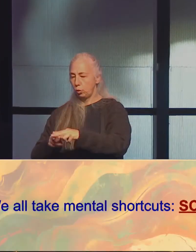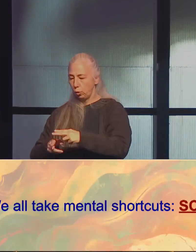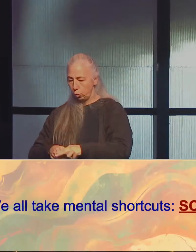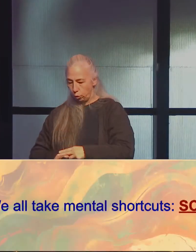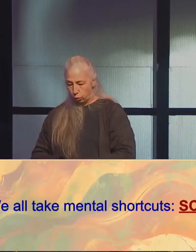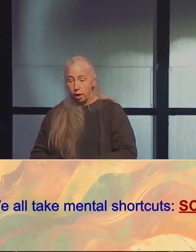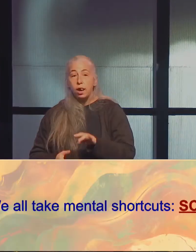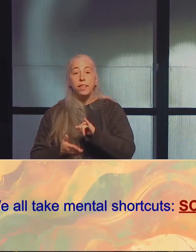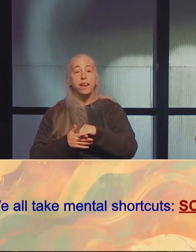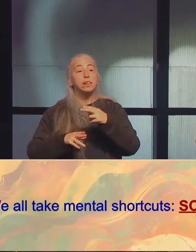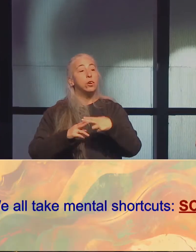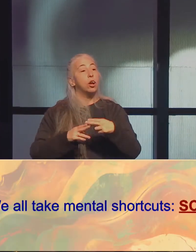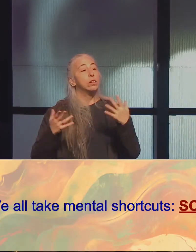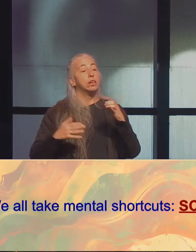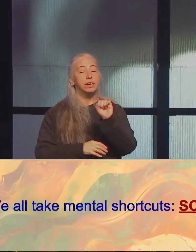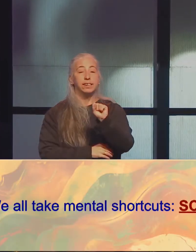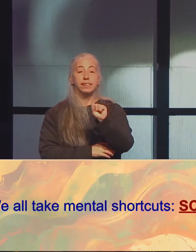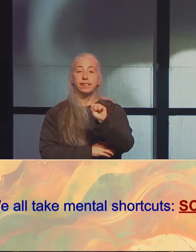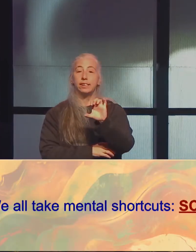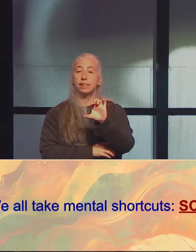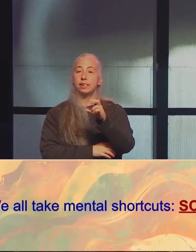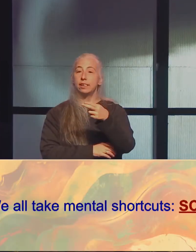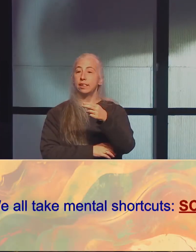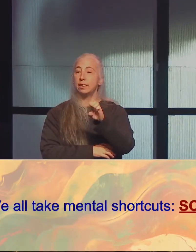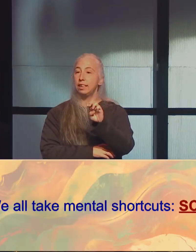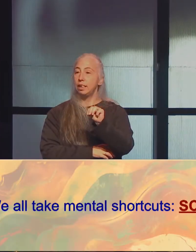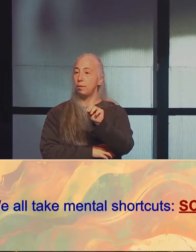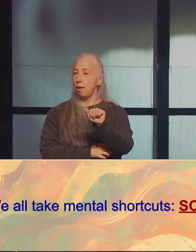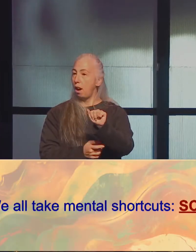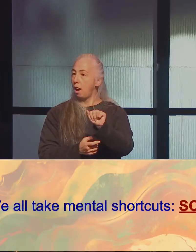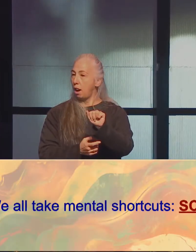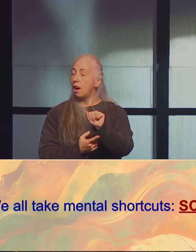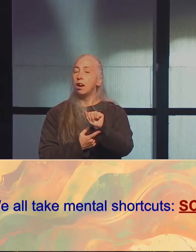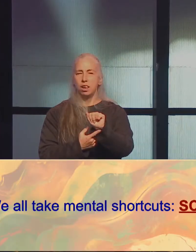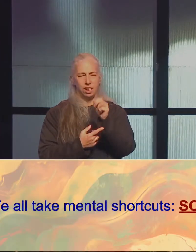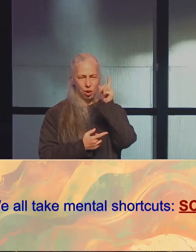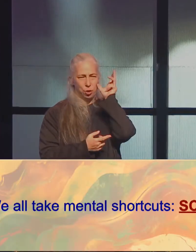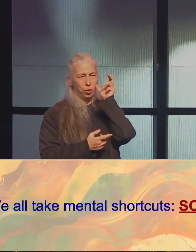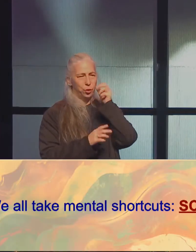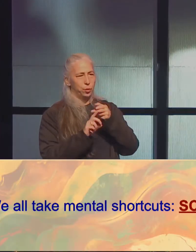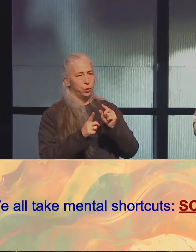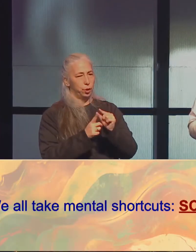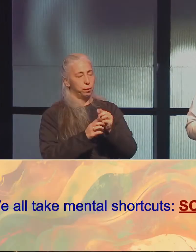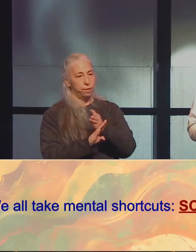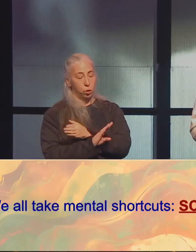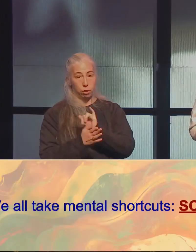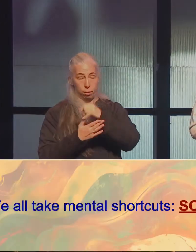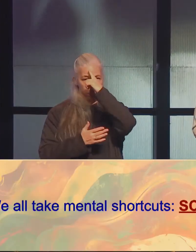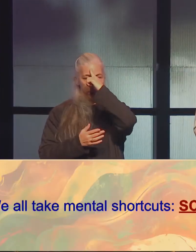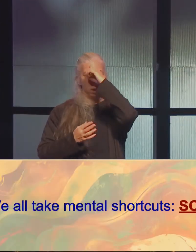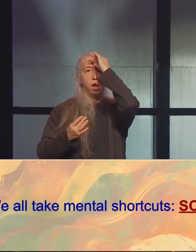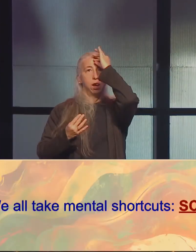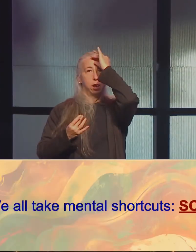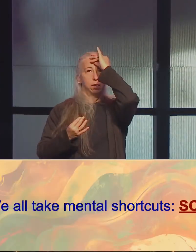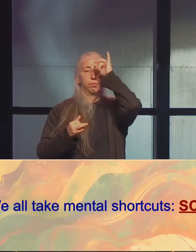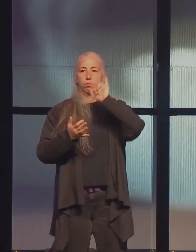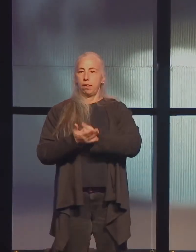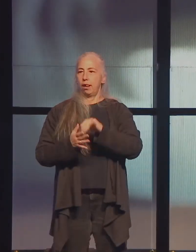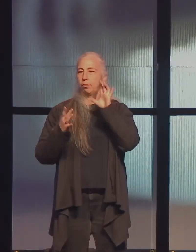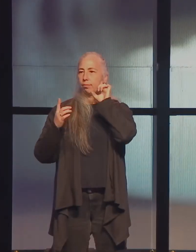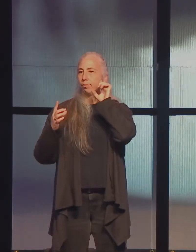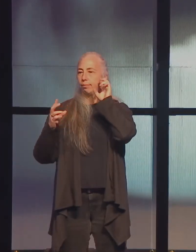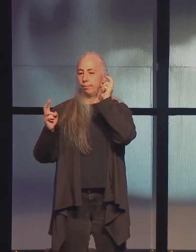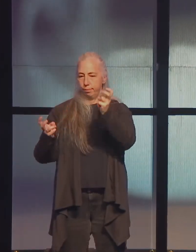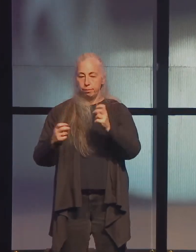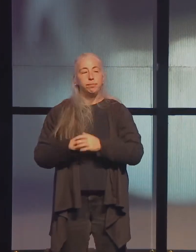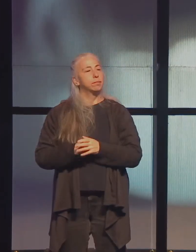mental shortcuts schemas. Have you ever heard this term schema? That's what happens in our brains, right? Now, if you don't know